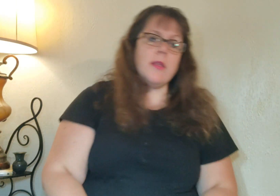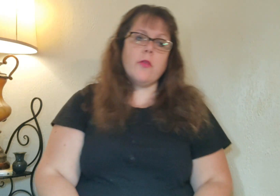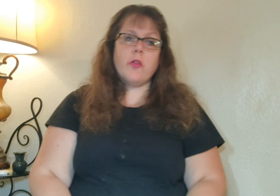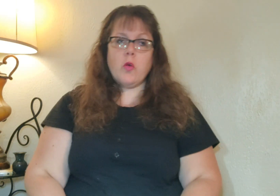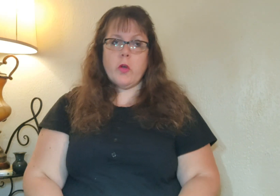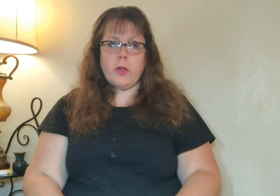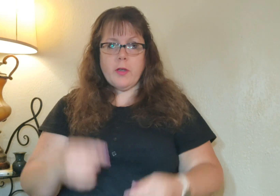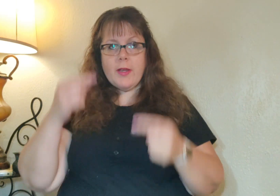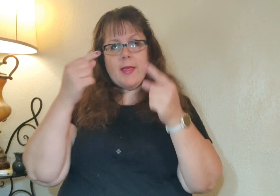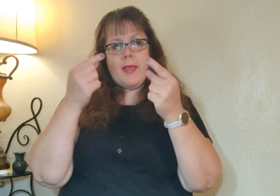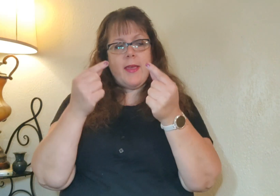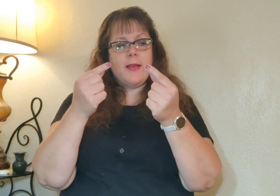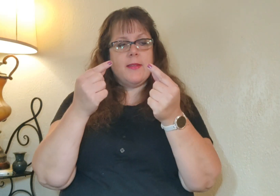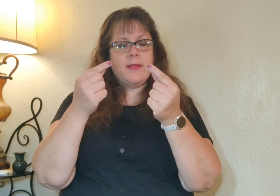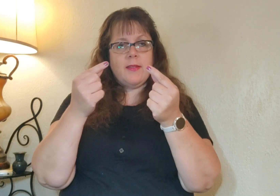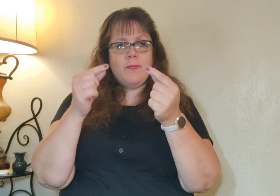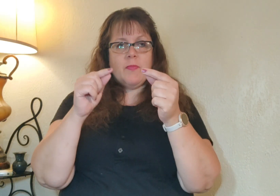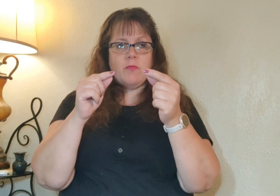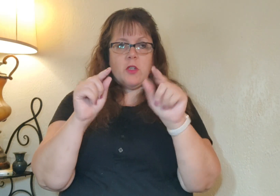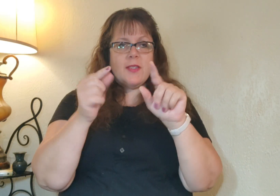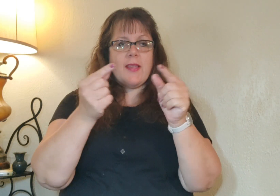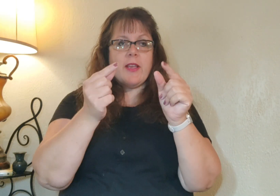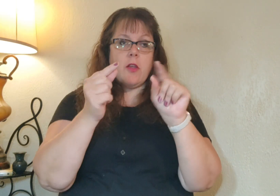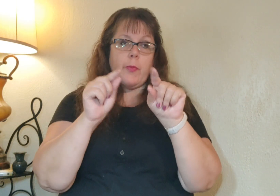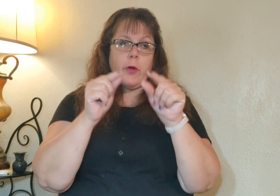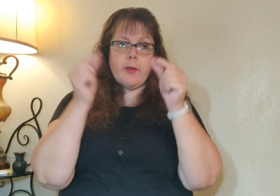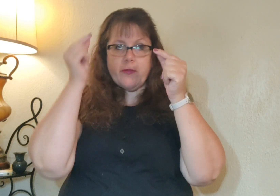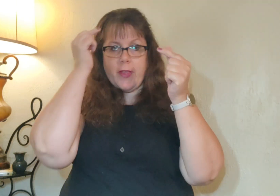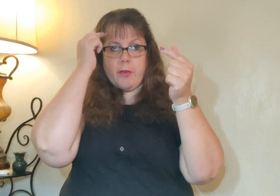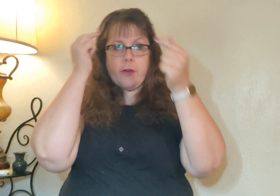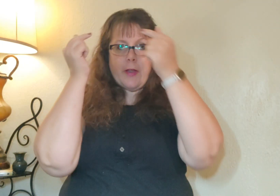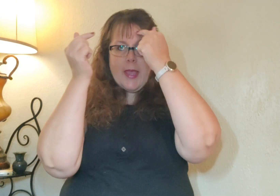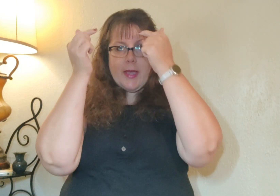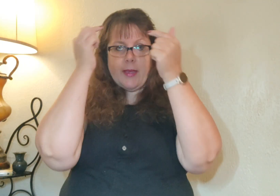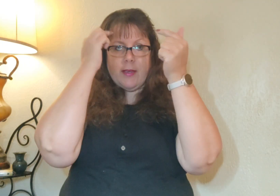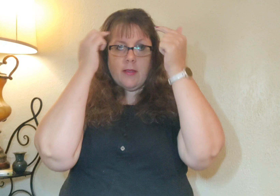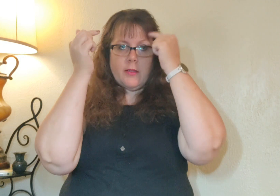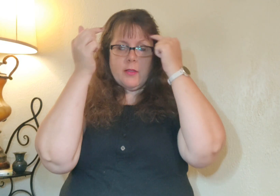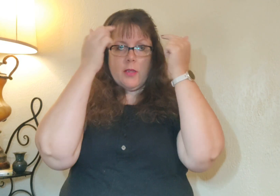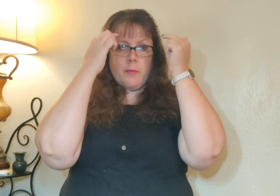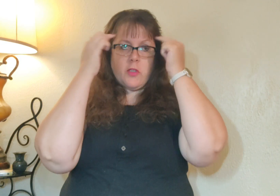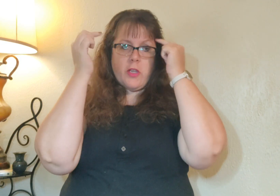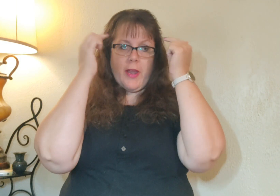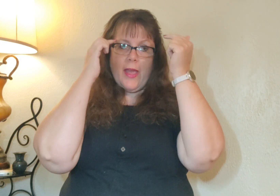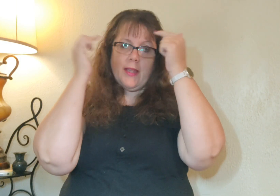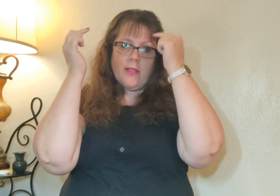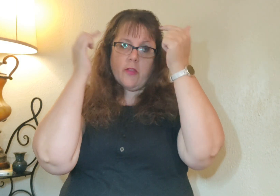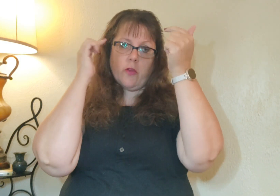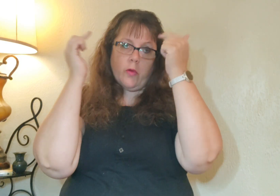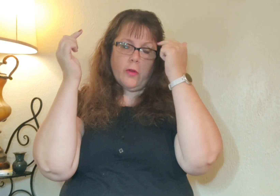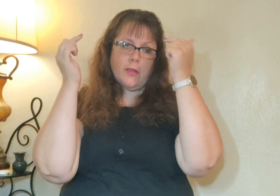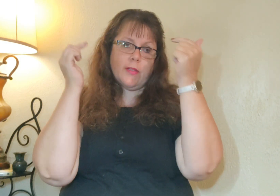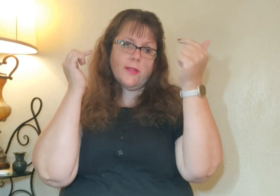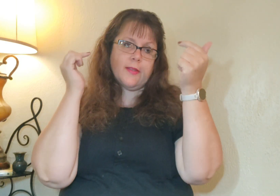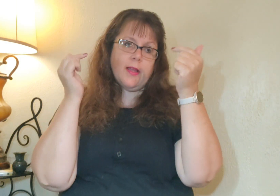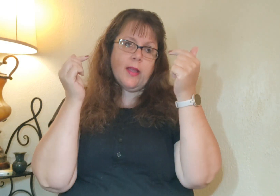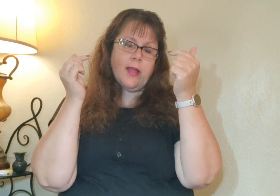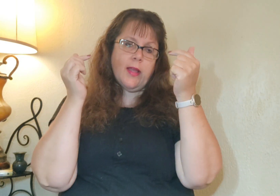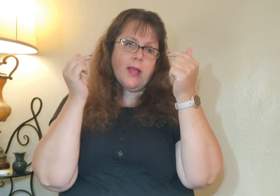Then thorn is you're just taking your pointer finger and up to your head, like the thorns